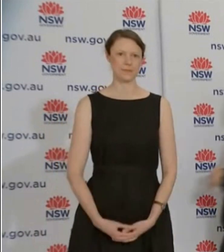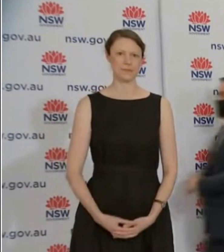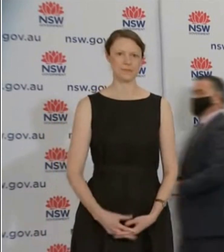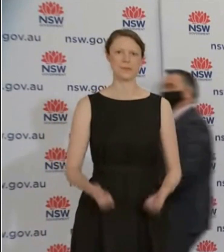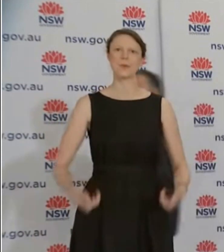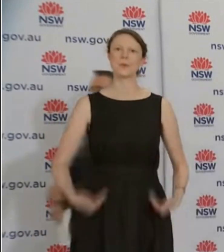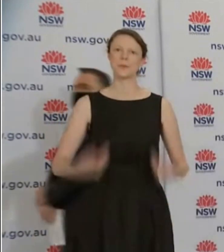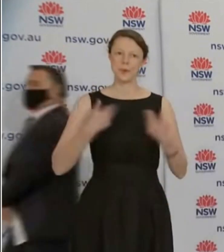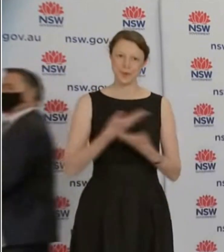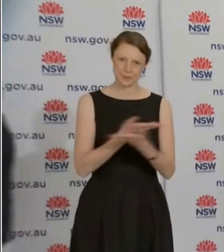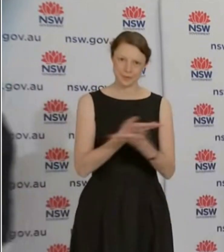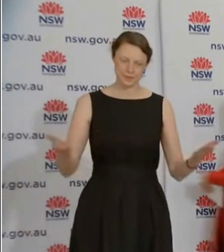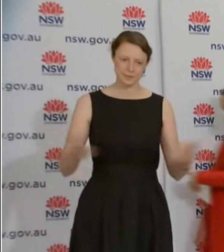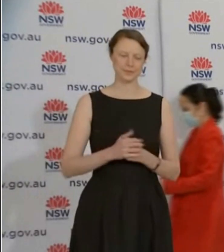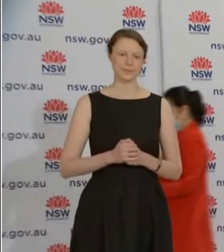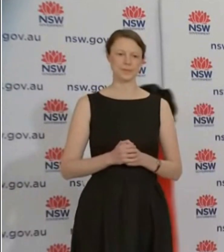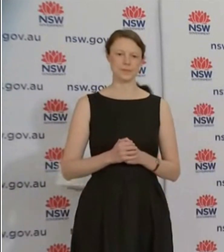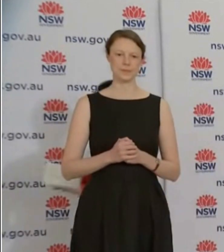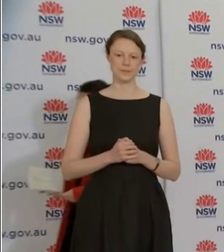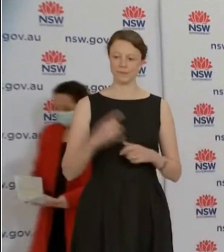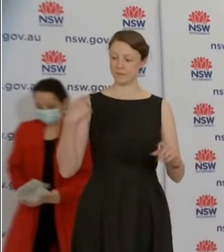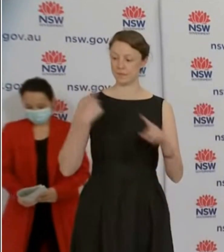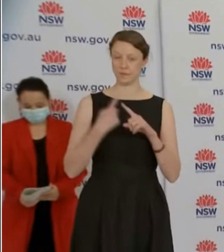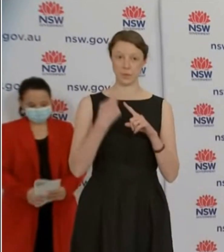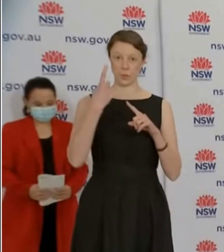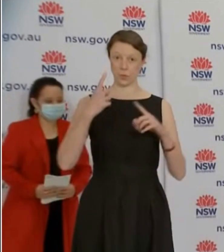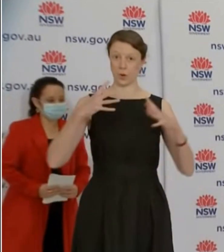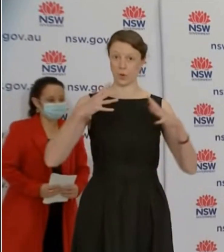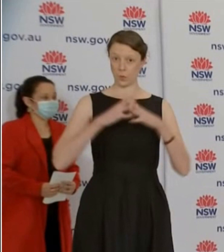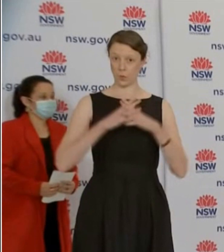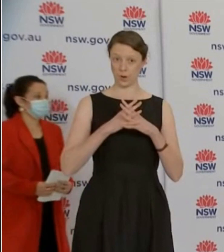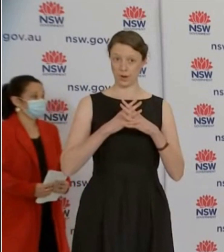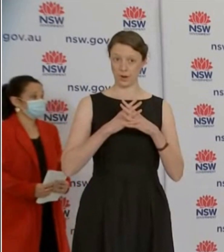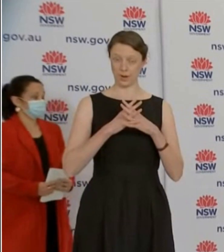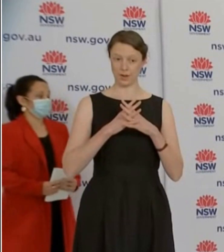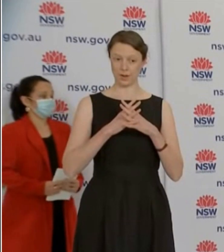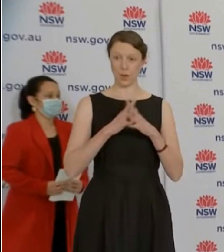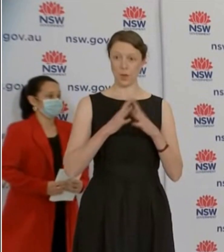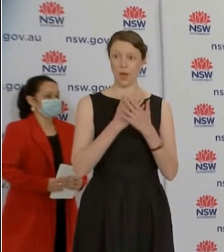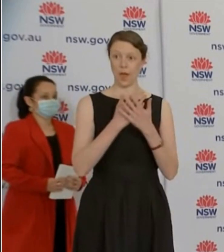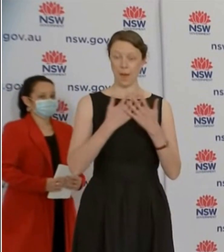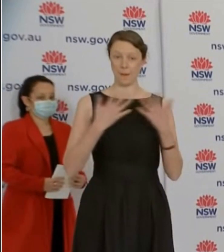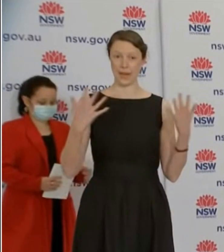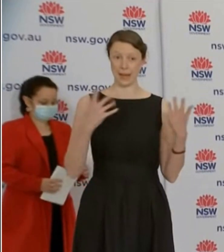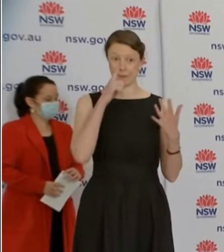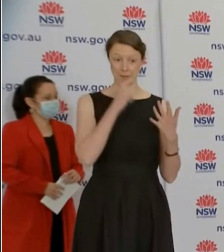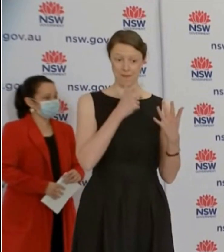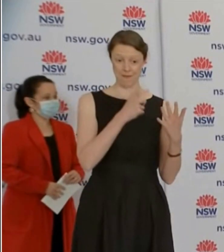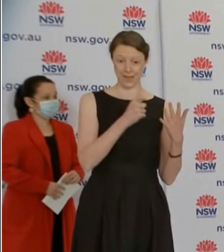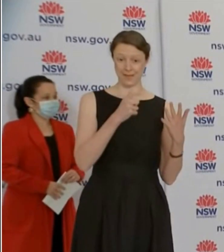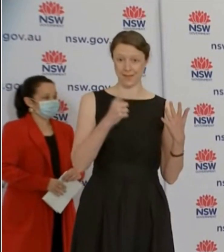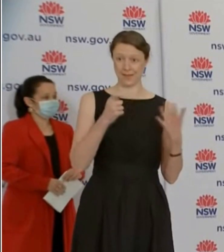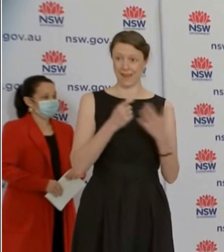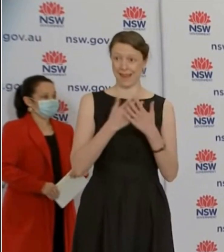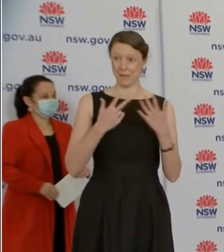Good morning, everybody. In the past week, more than 827,000 people in New South Wales have come forward to get vaccinated.